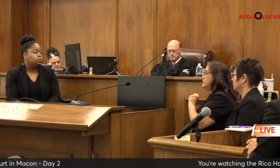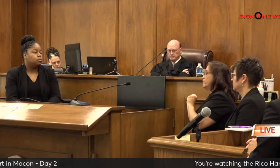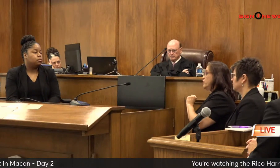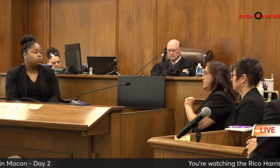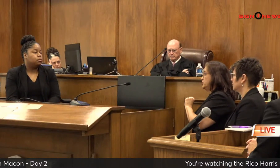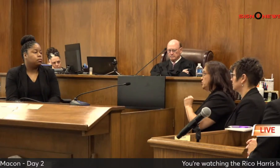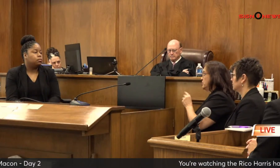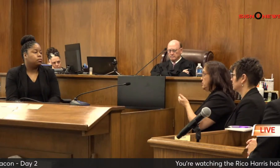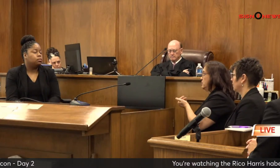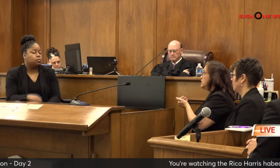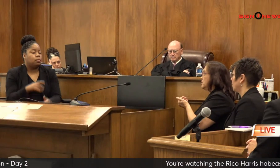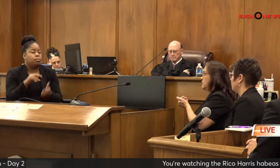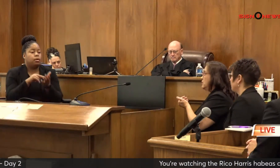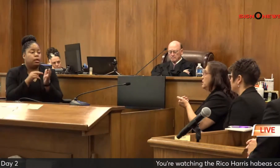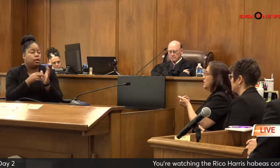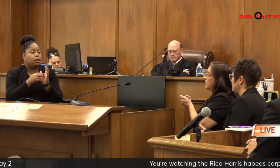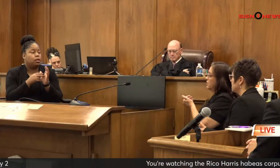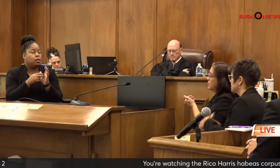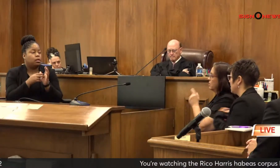new information